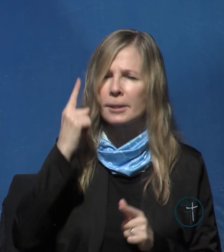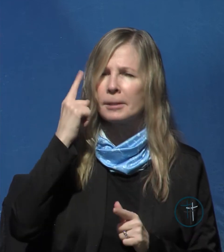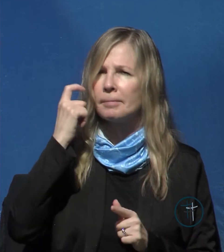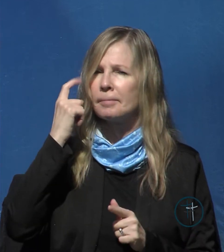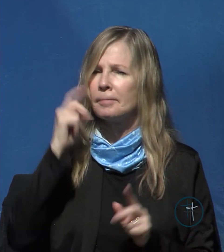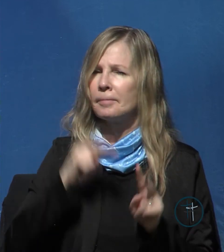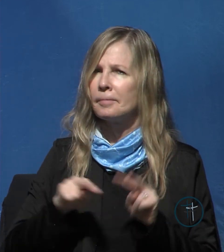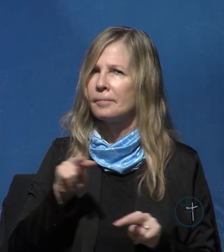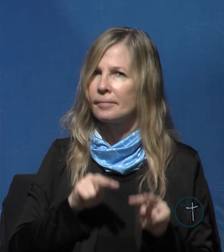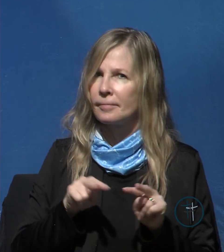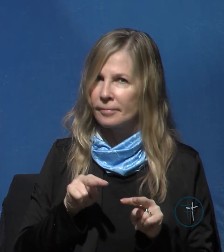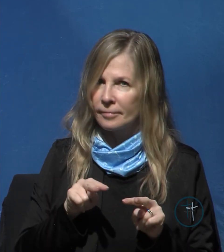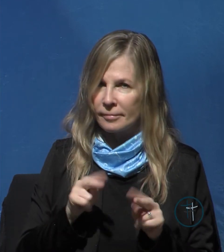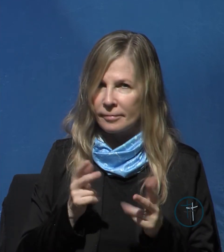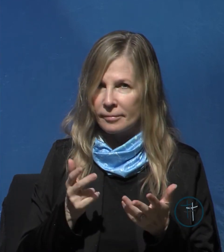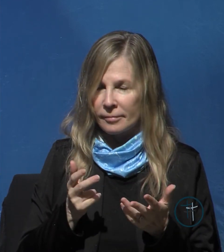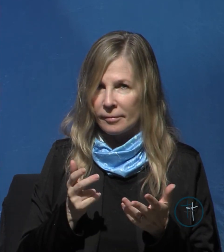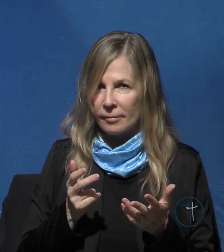skeptical.